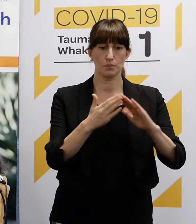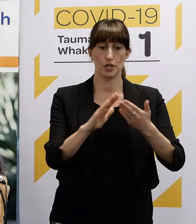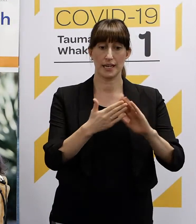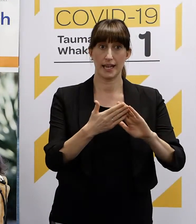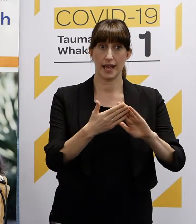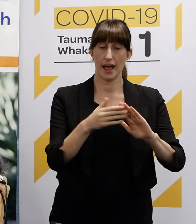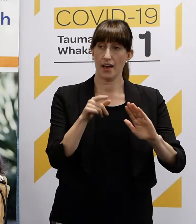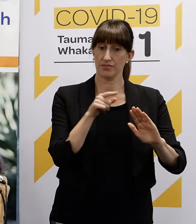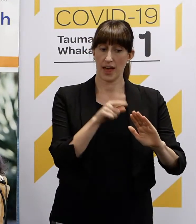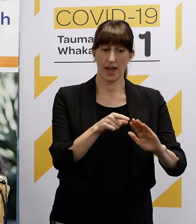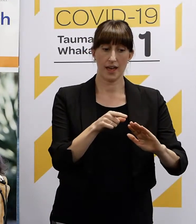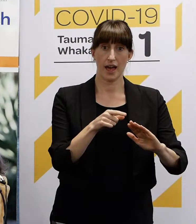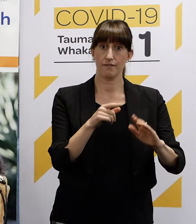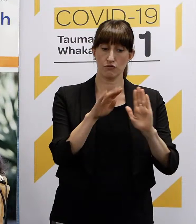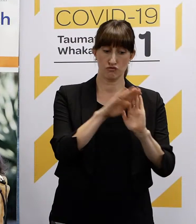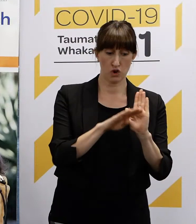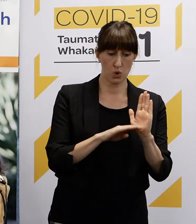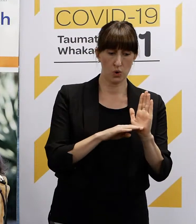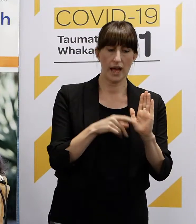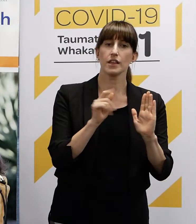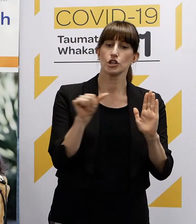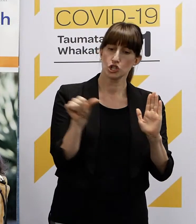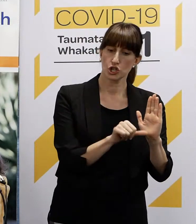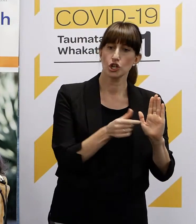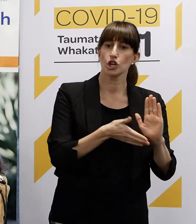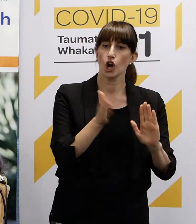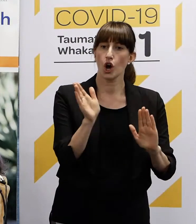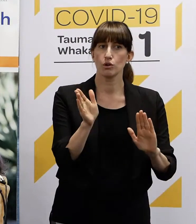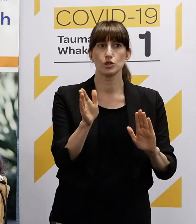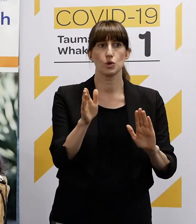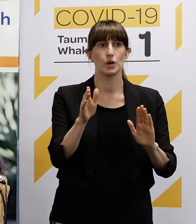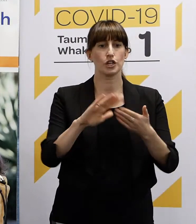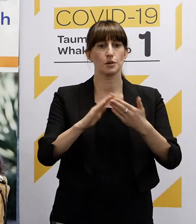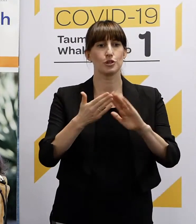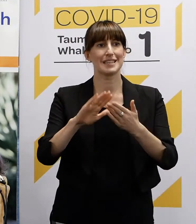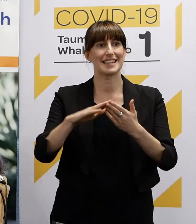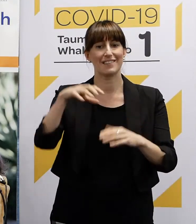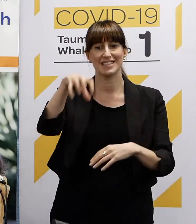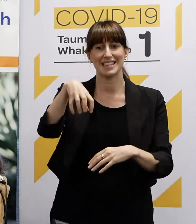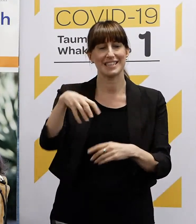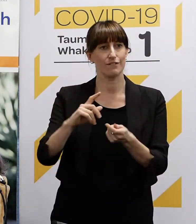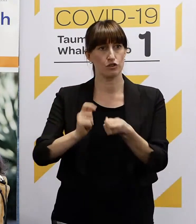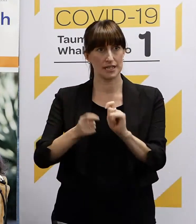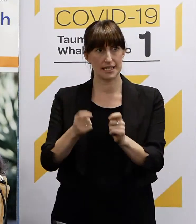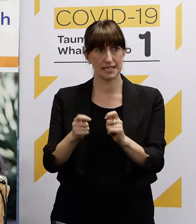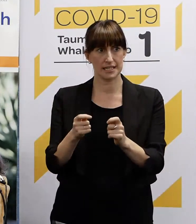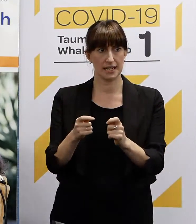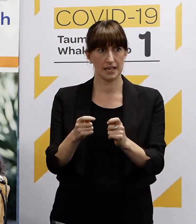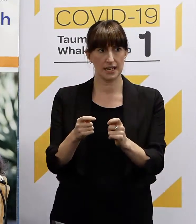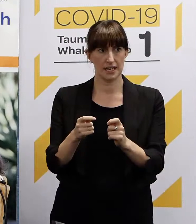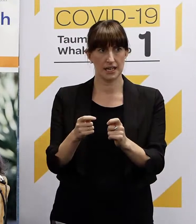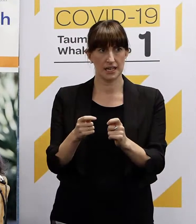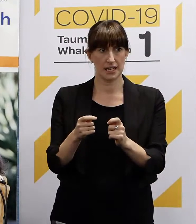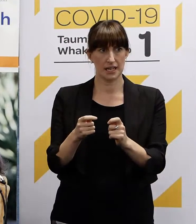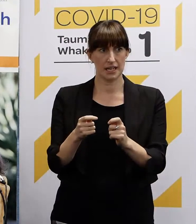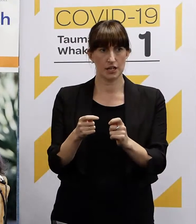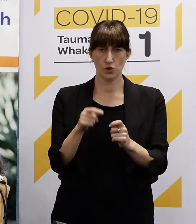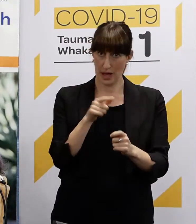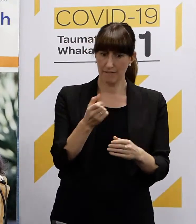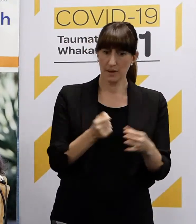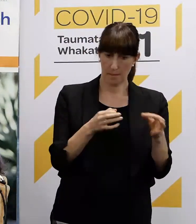of the protocol. Yes. Is that right? Why was that happening when they were supposed to be tested in the facilities? Do you want to talk about that? Because it seems like you've made that